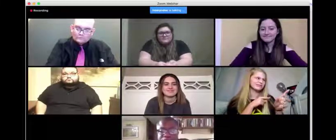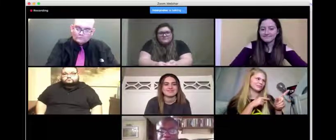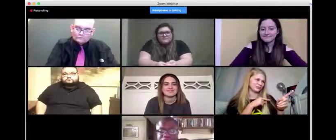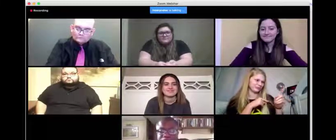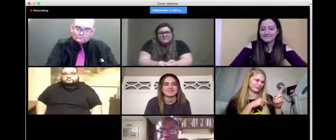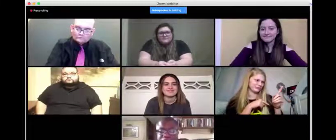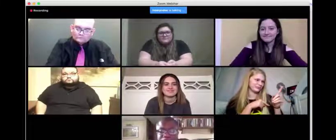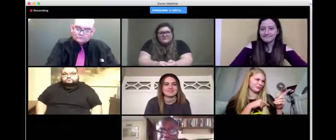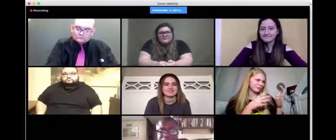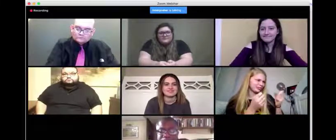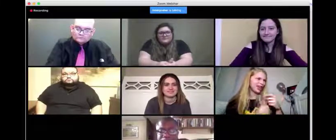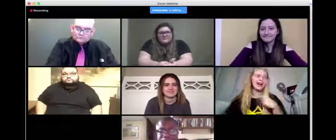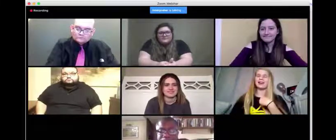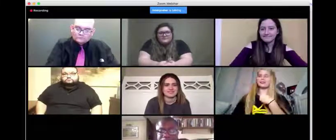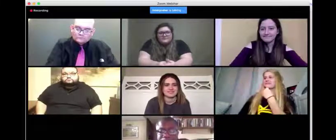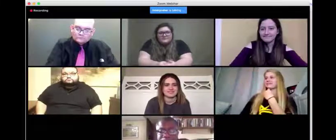not really, but I'm hard of hearing.